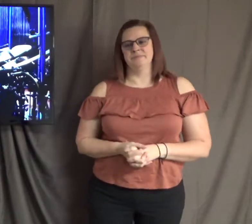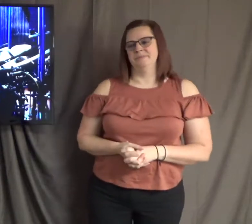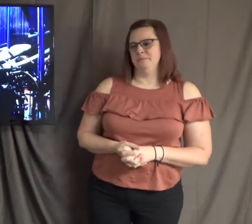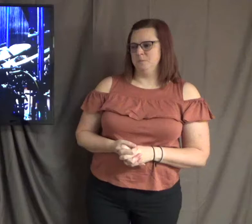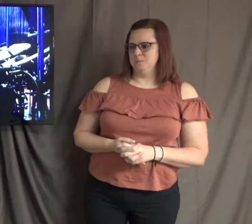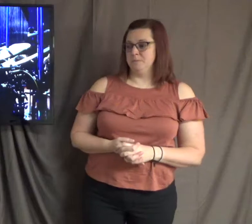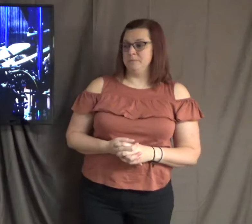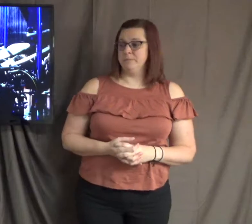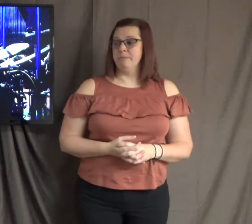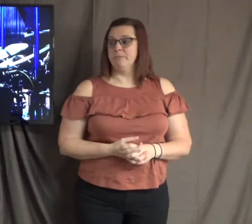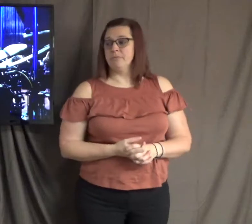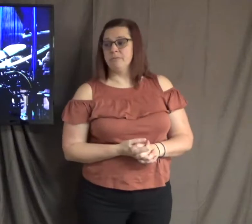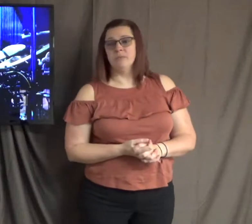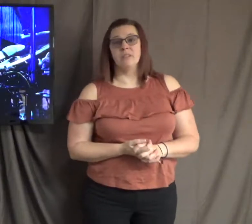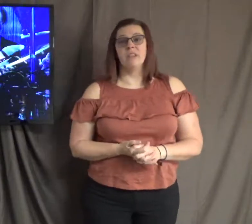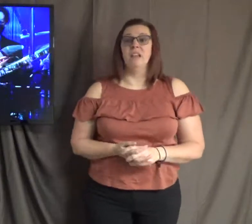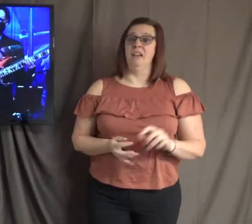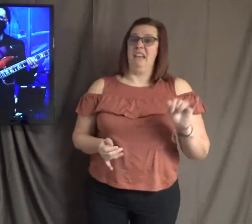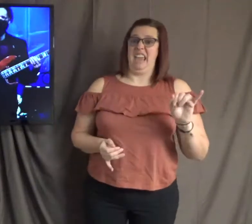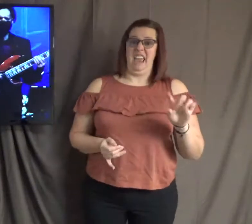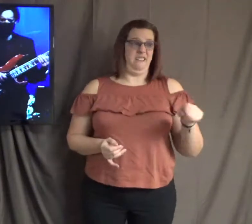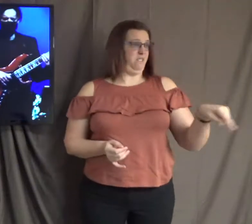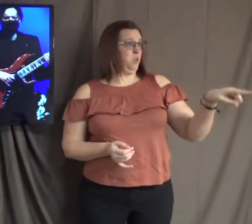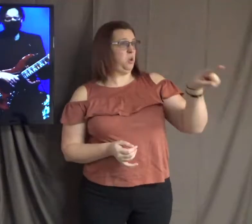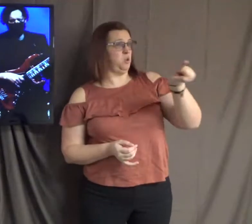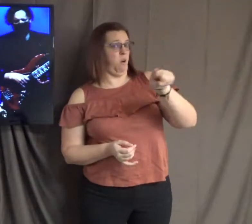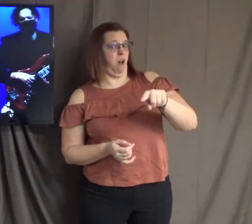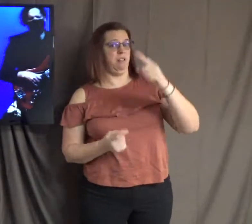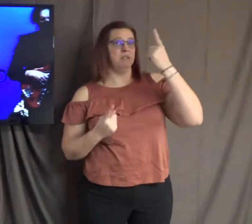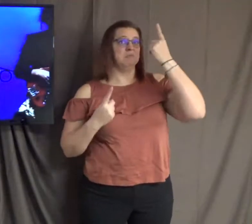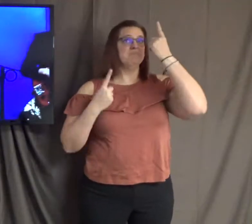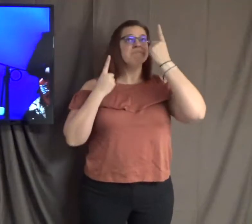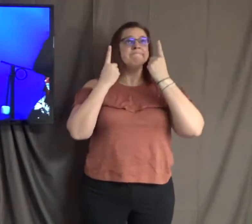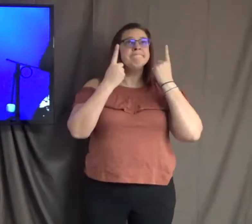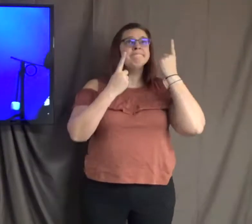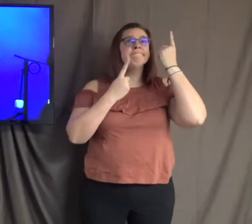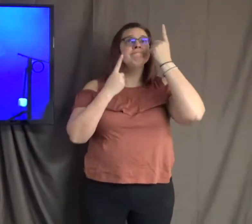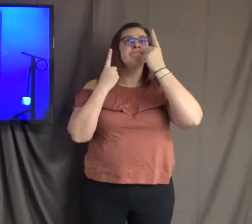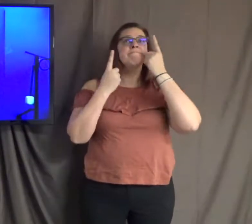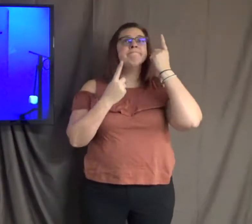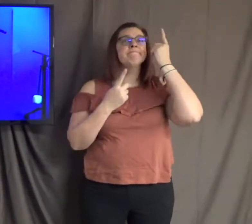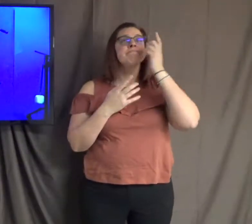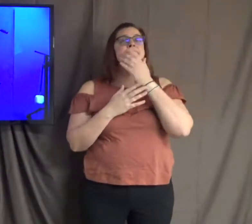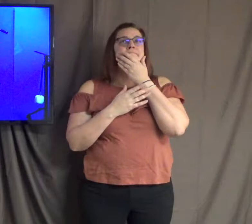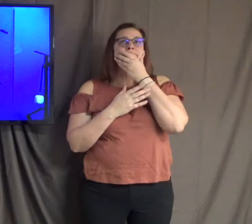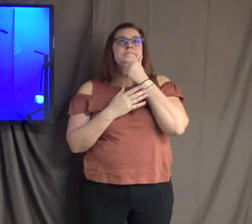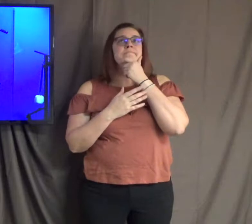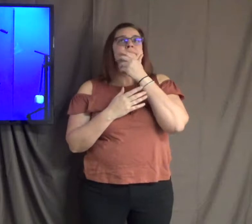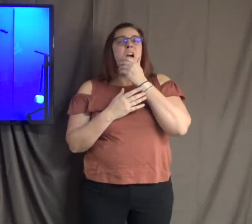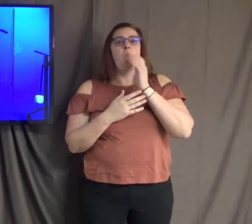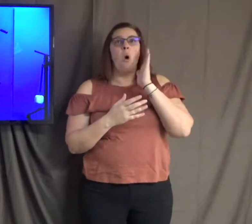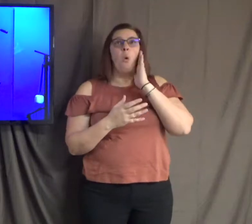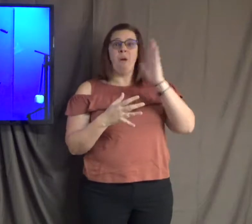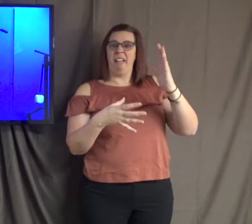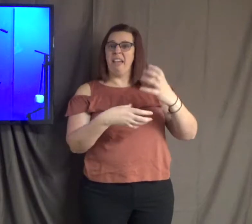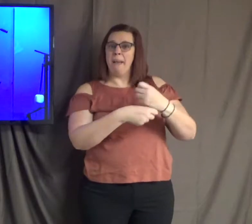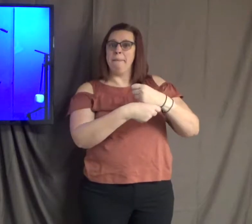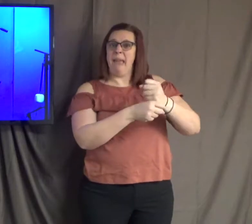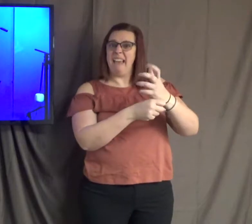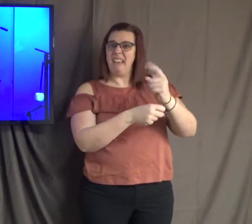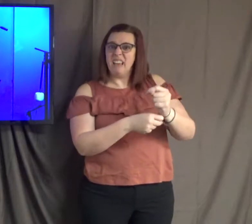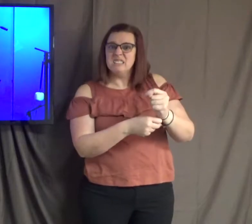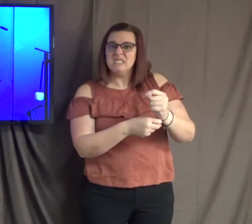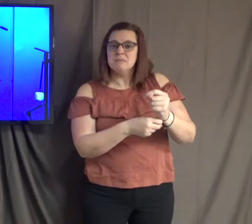If you've ever wondered if you're gonna make it, you will.